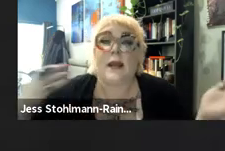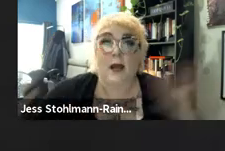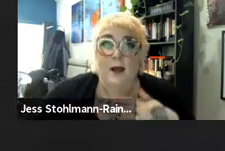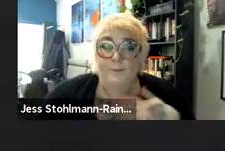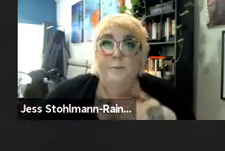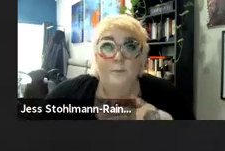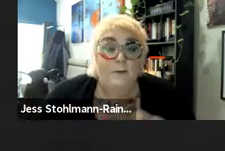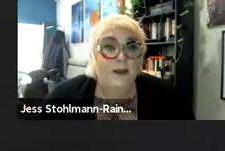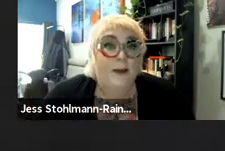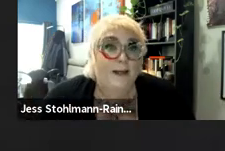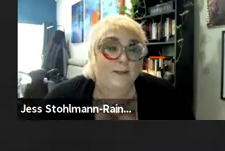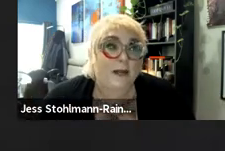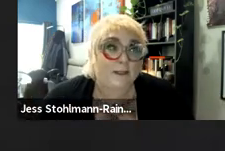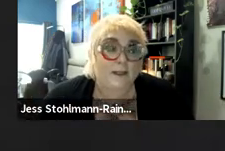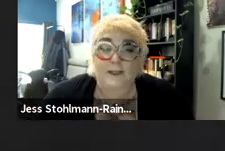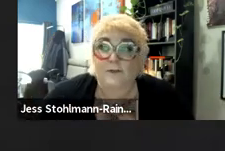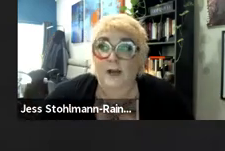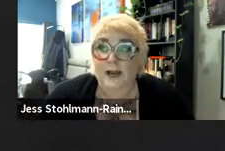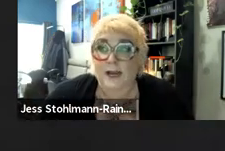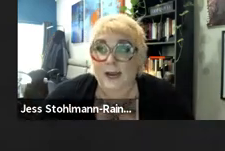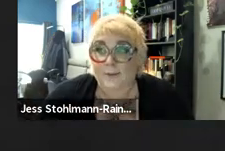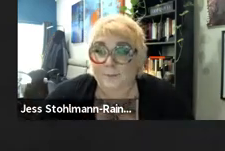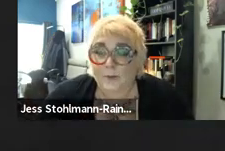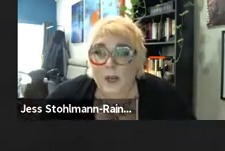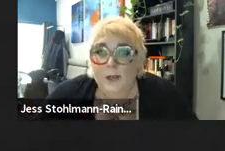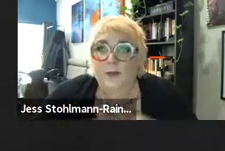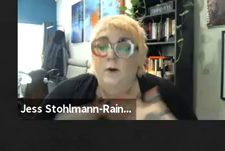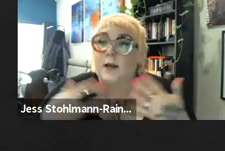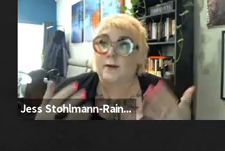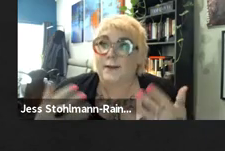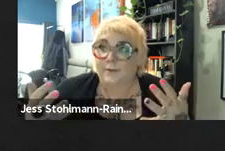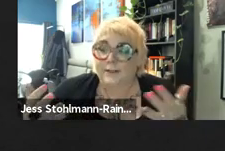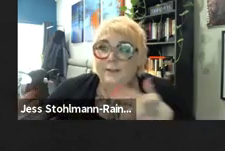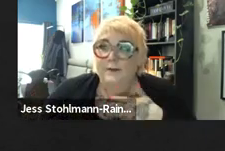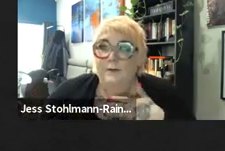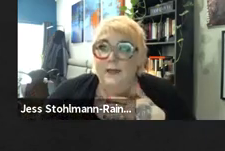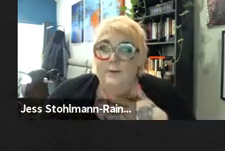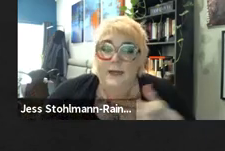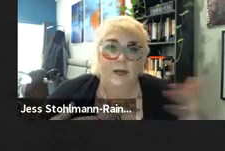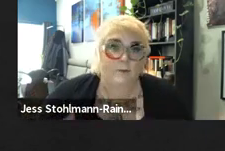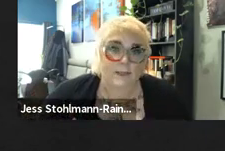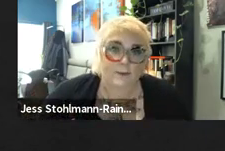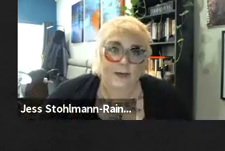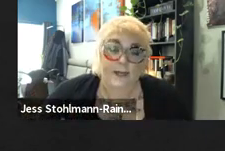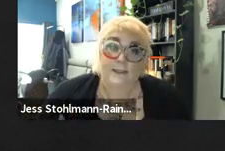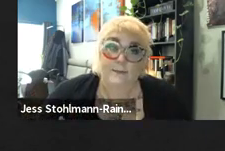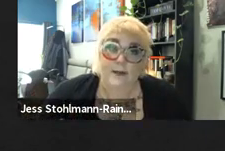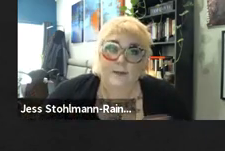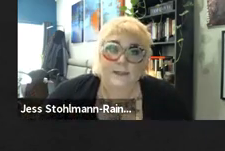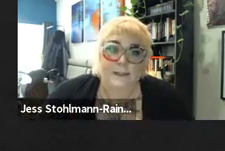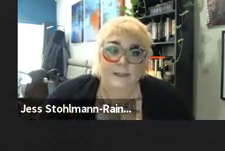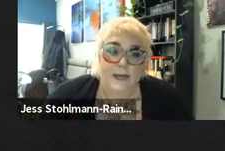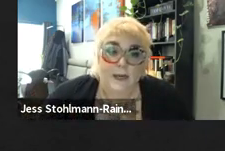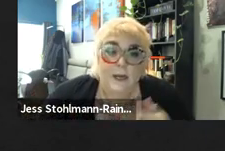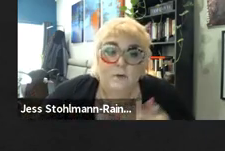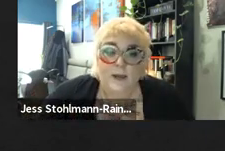um but we have passed some legislation for 988 so another difference between what's happening here and what's happening in some other